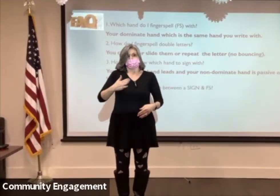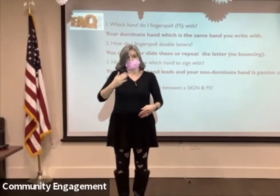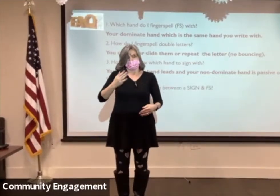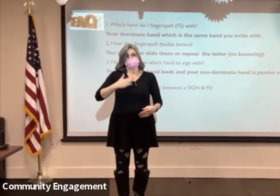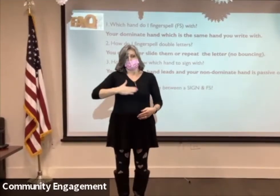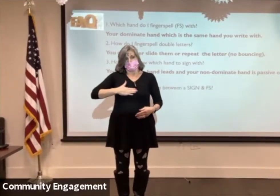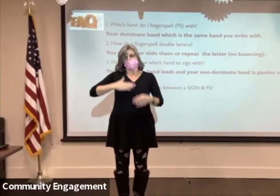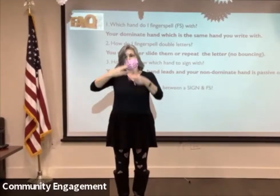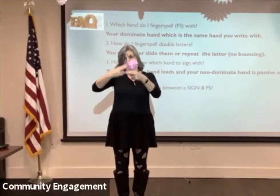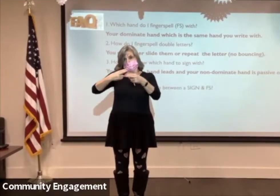it's signs. My name